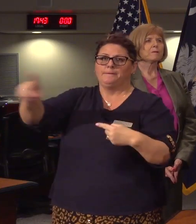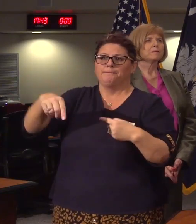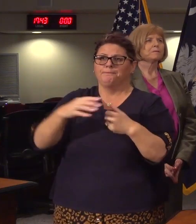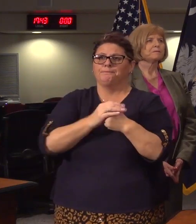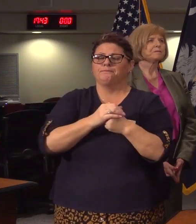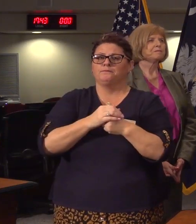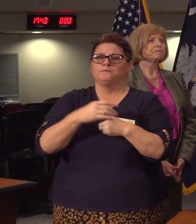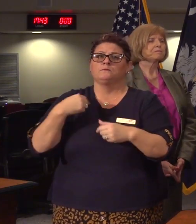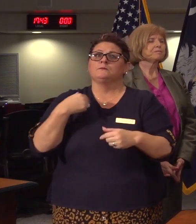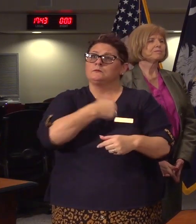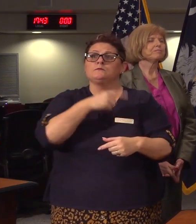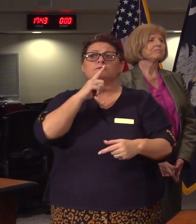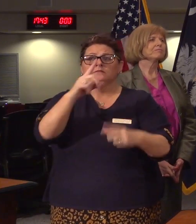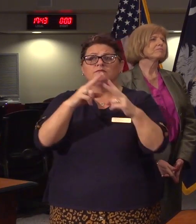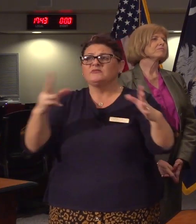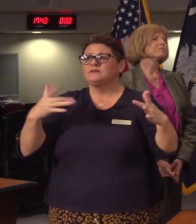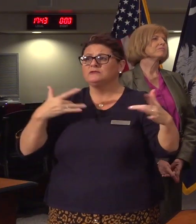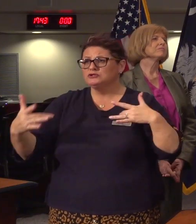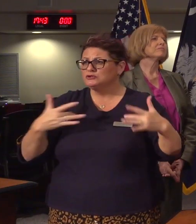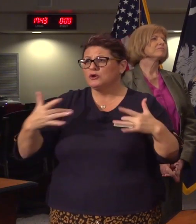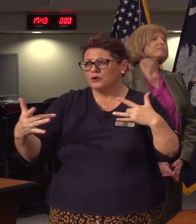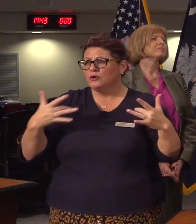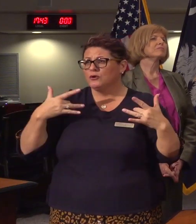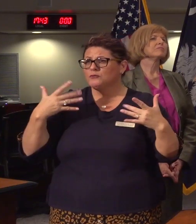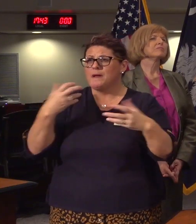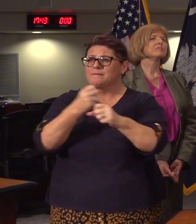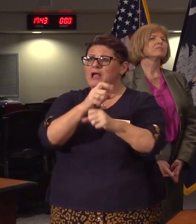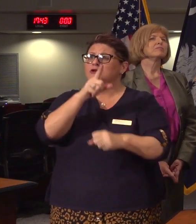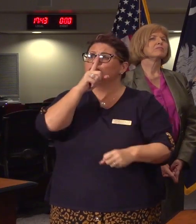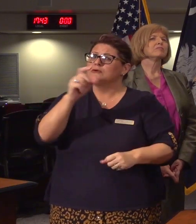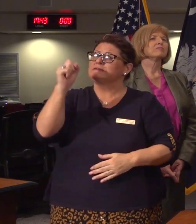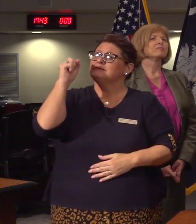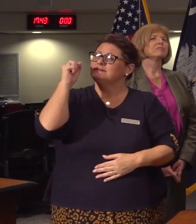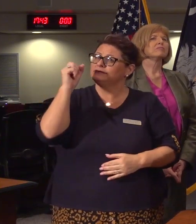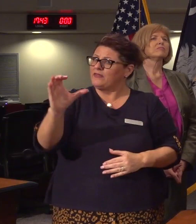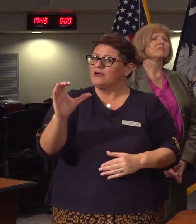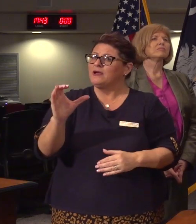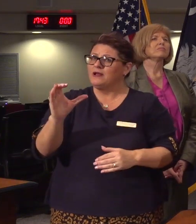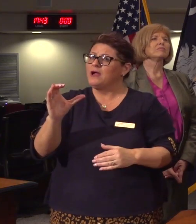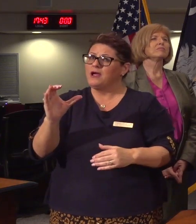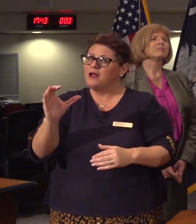very concerned about, and we want to be sure that the people of South Carolina are